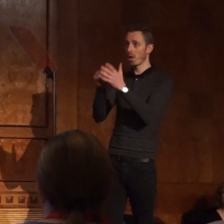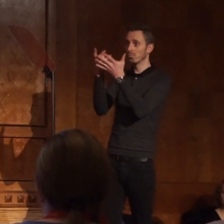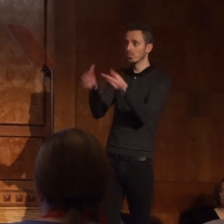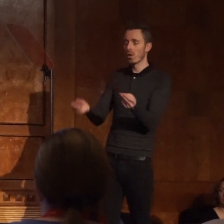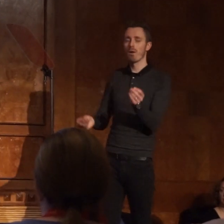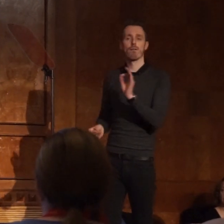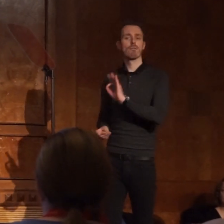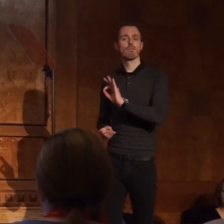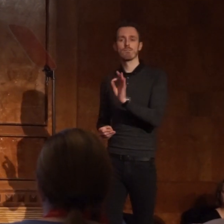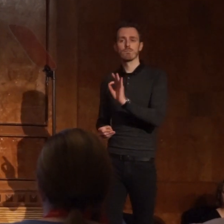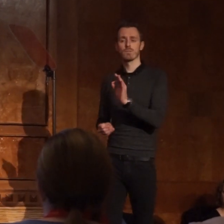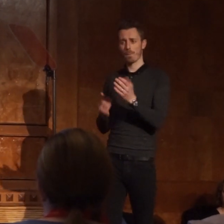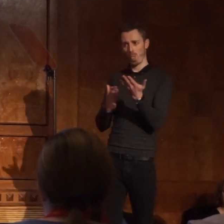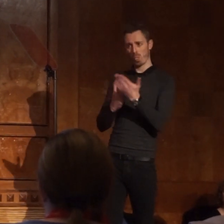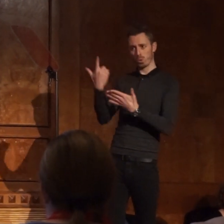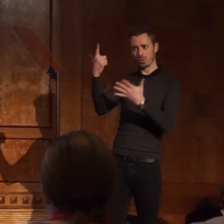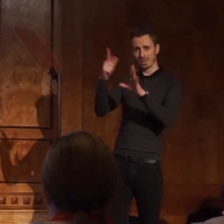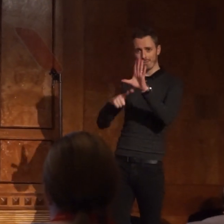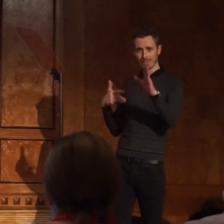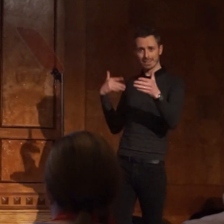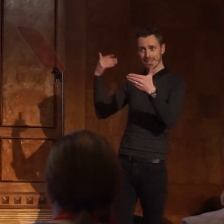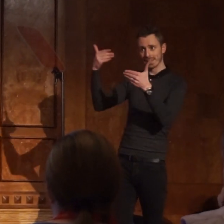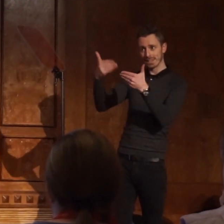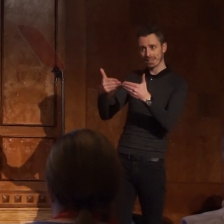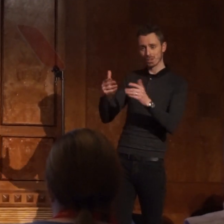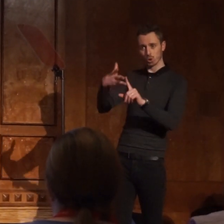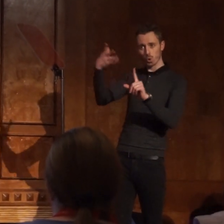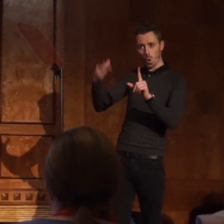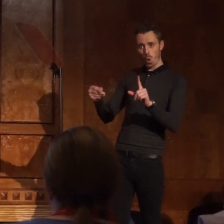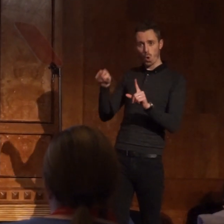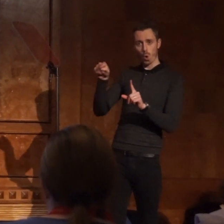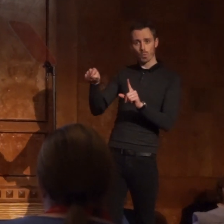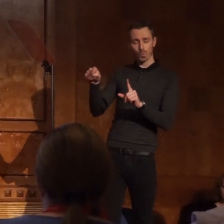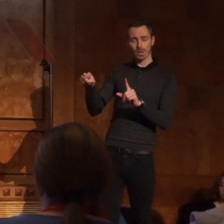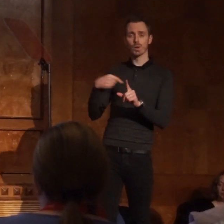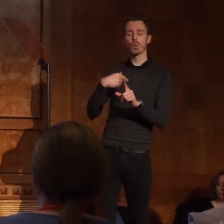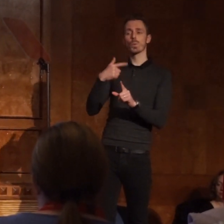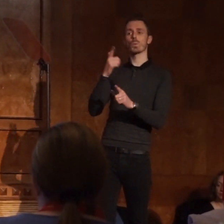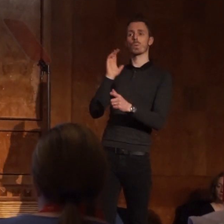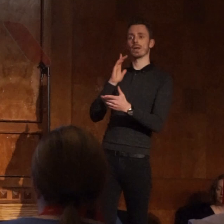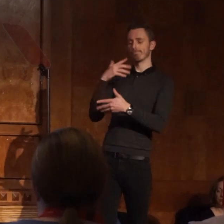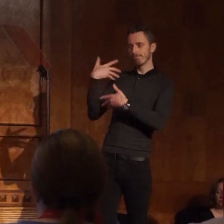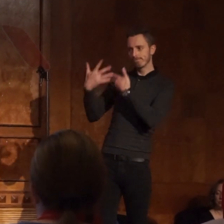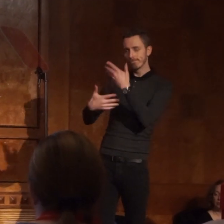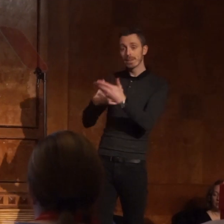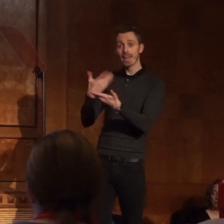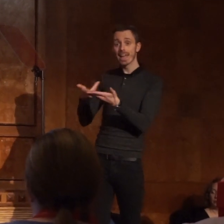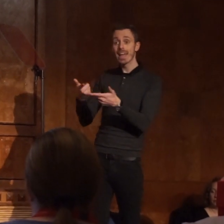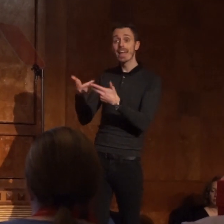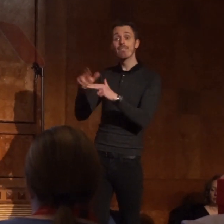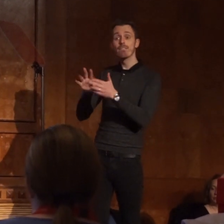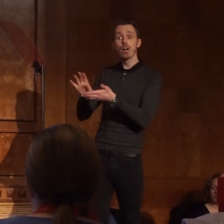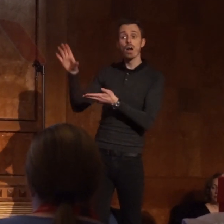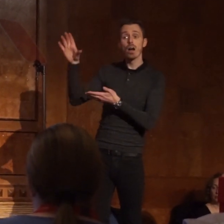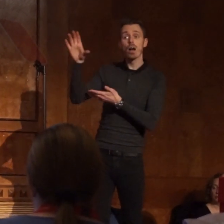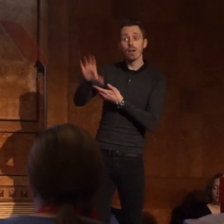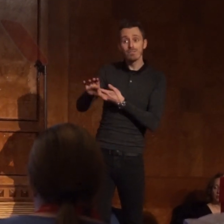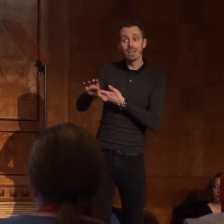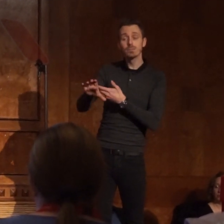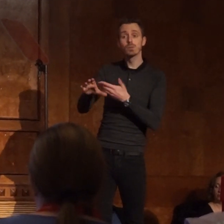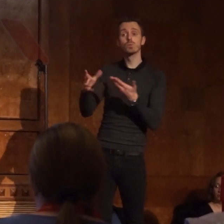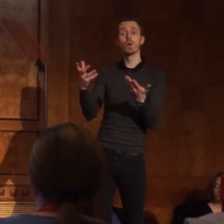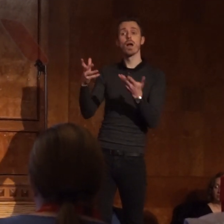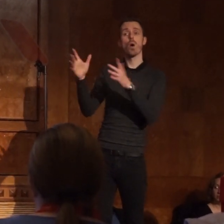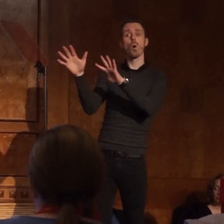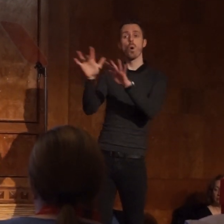last 7 years, we can be certain that if there is any extra investment in the autumn budget, very little will